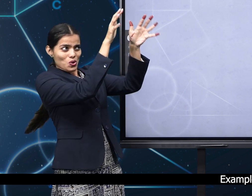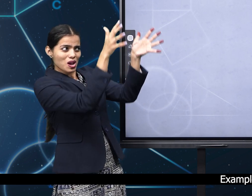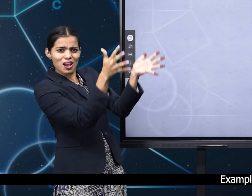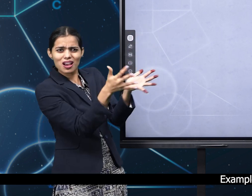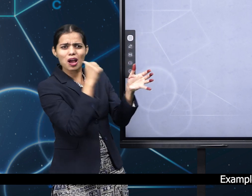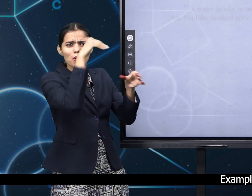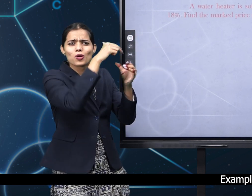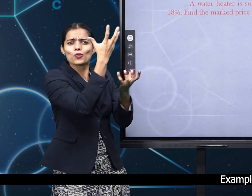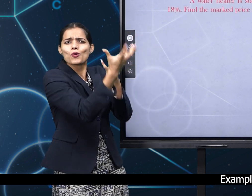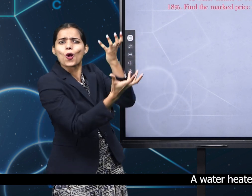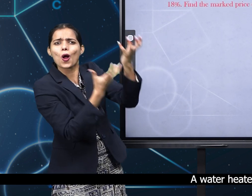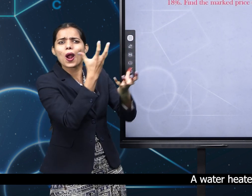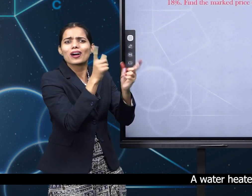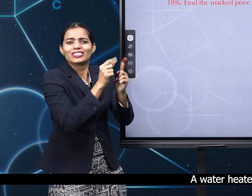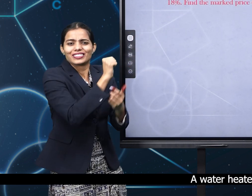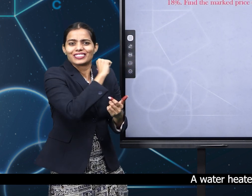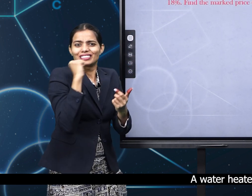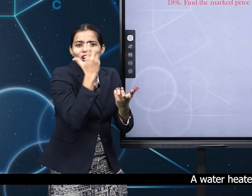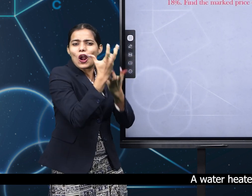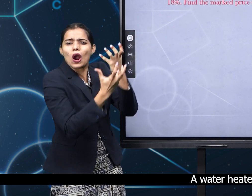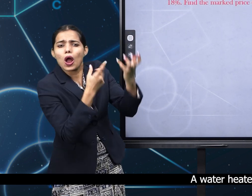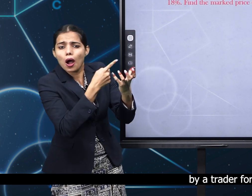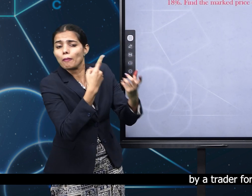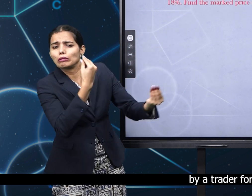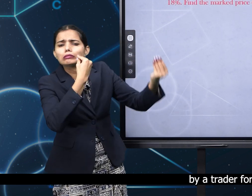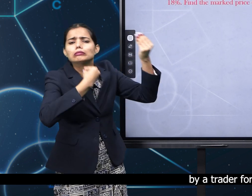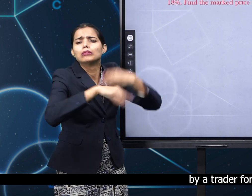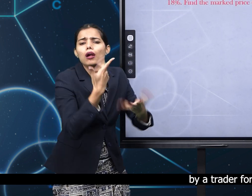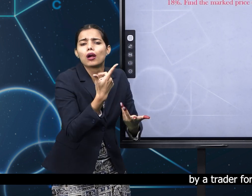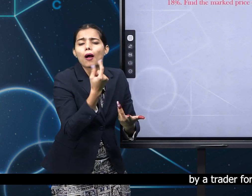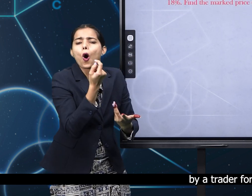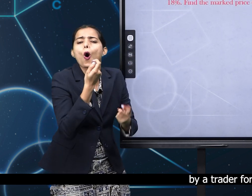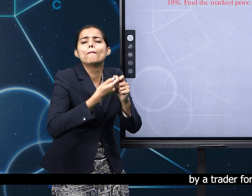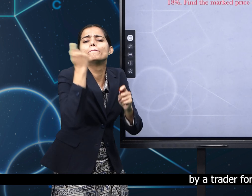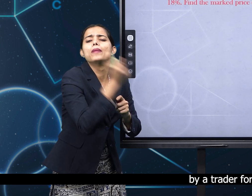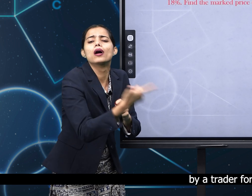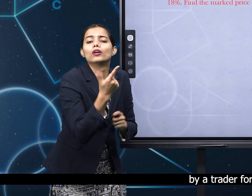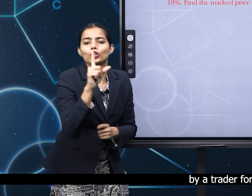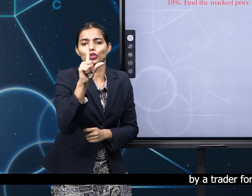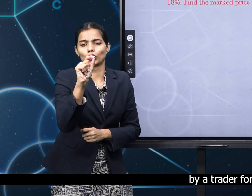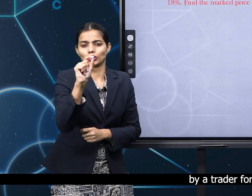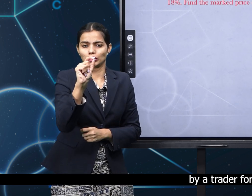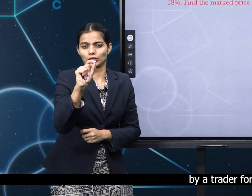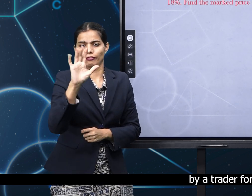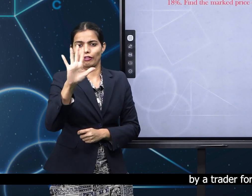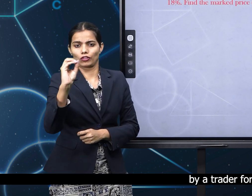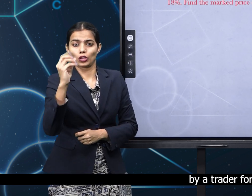Example, a water heater is sold by a trader for rupees 10,502